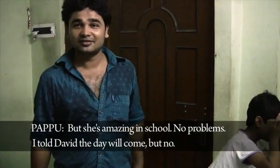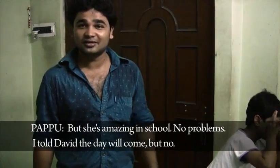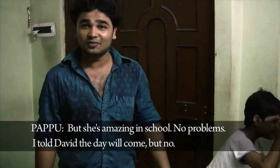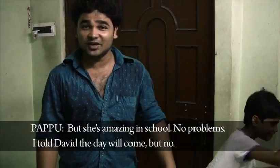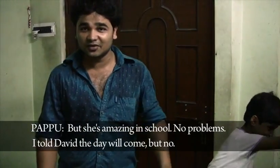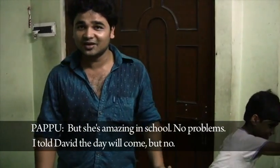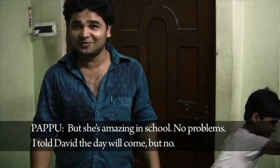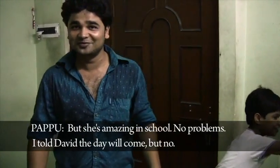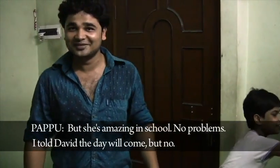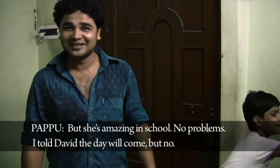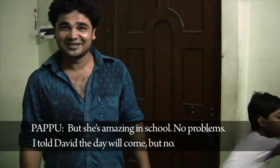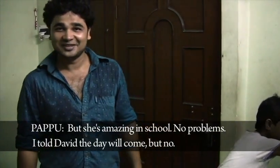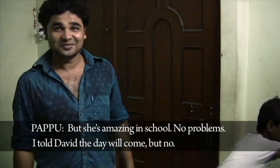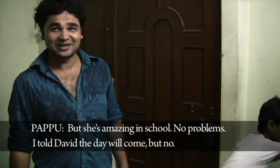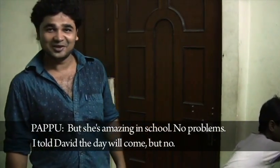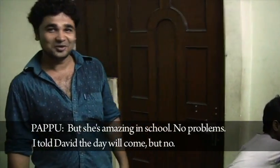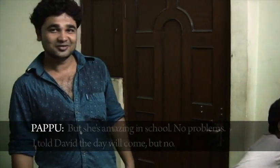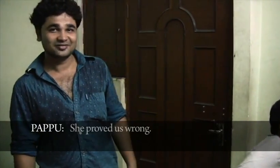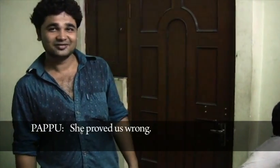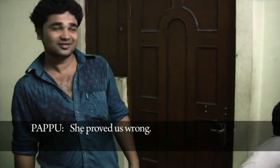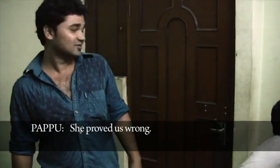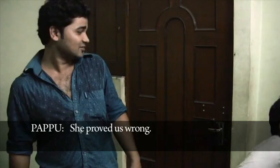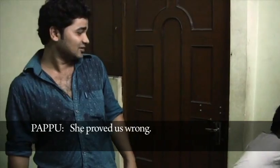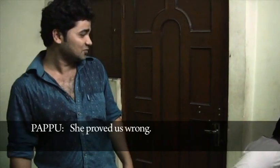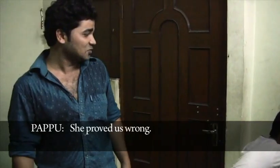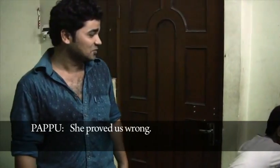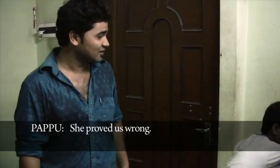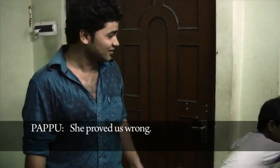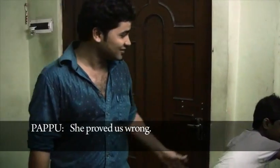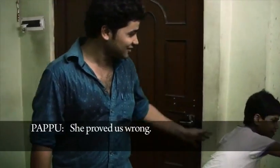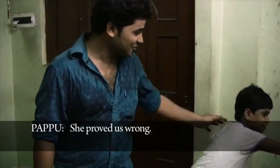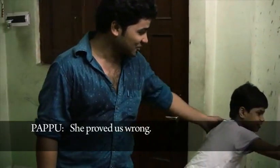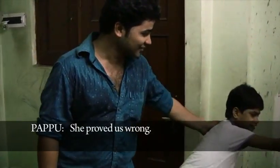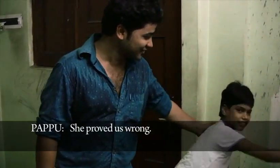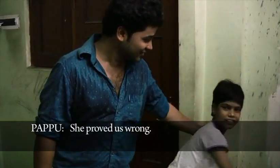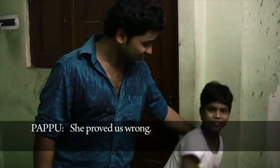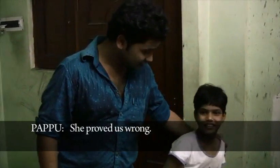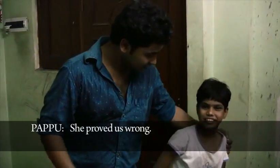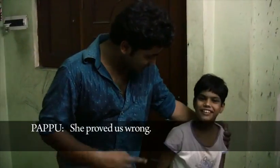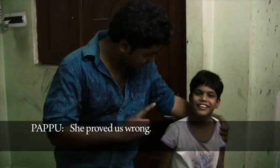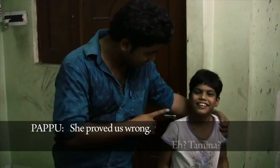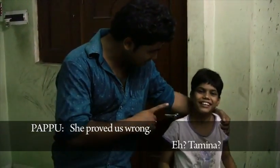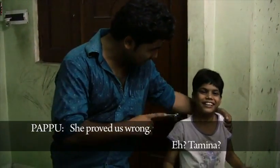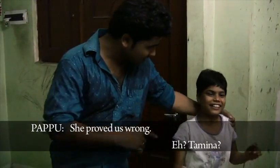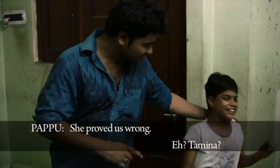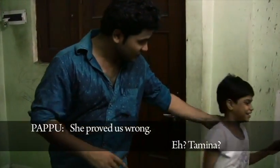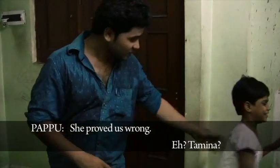complaint will come, but no. She proved us. Huh, Amina?